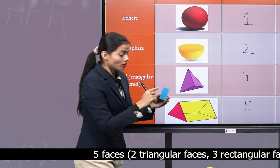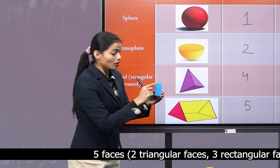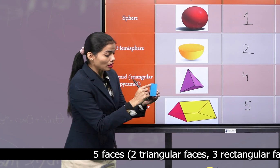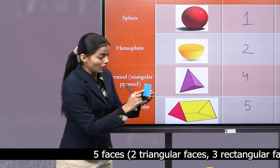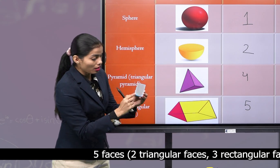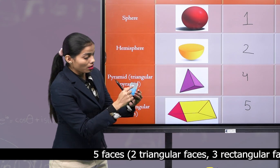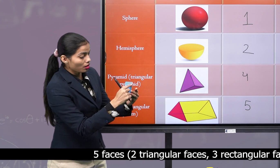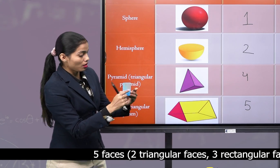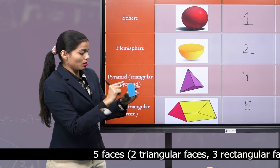faces,